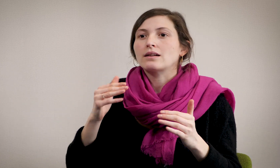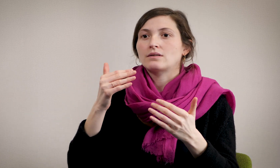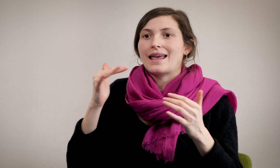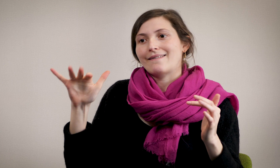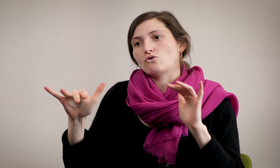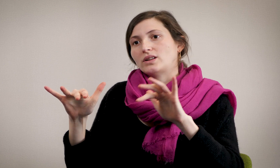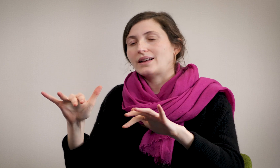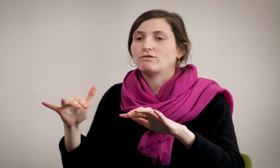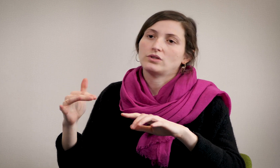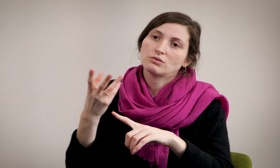each other in their respective languages.